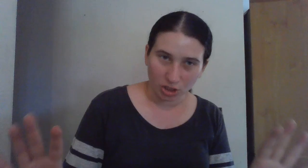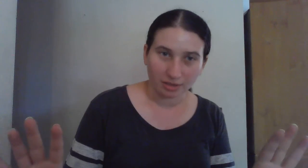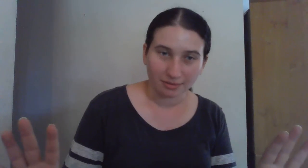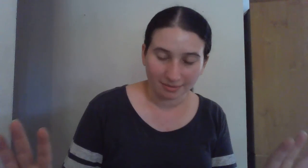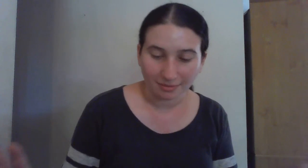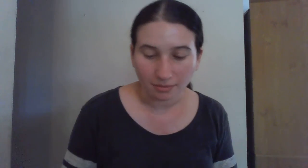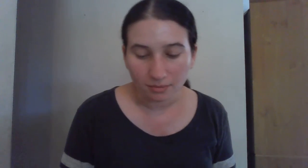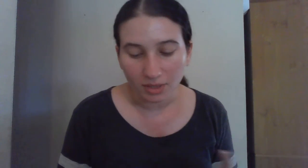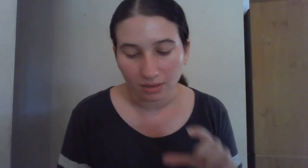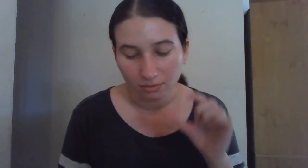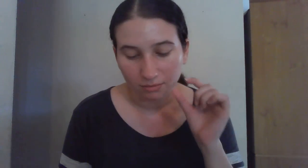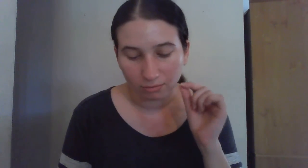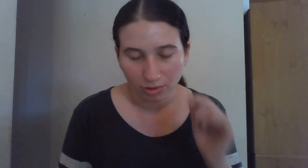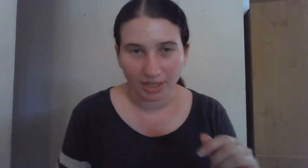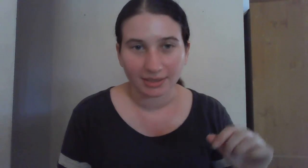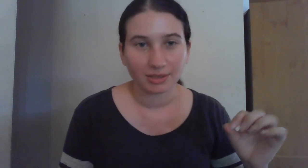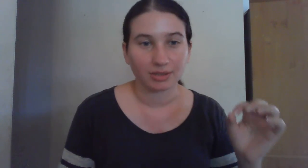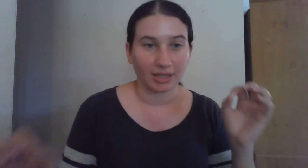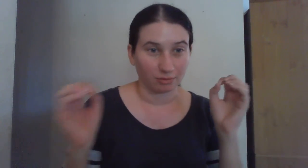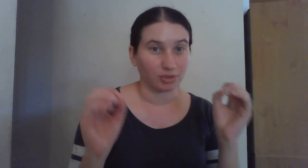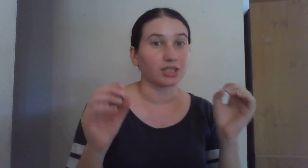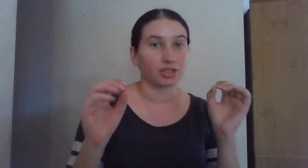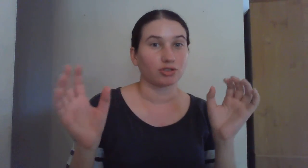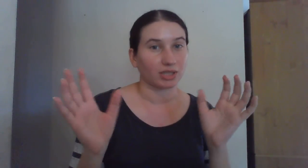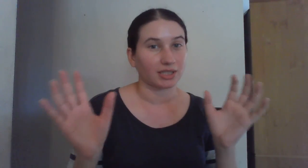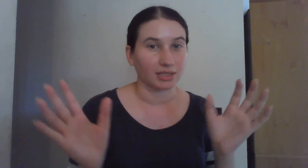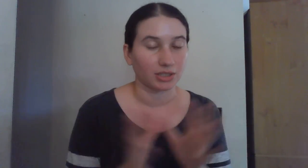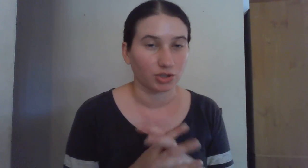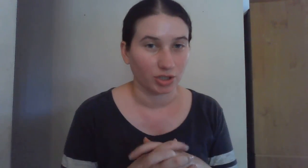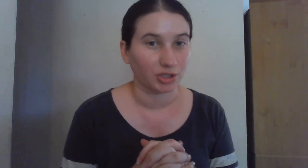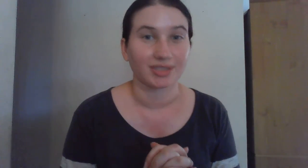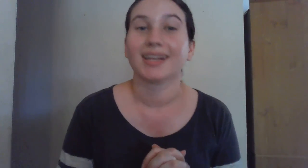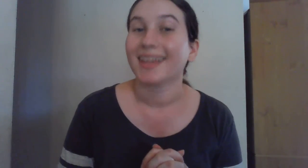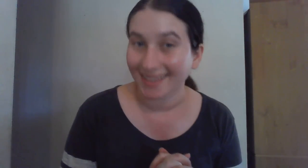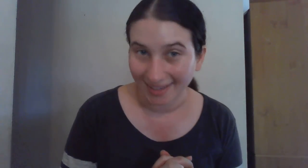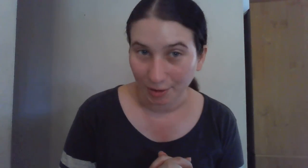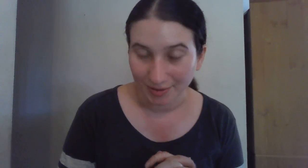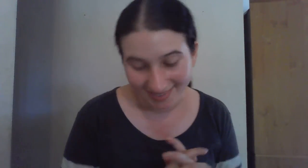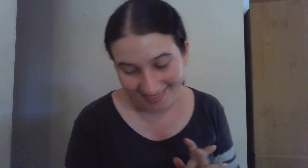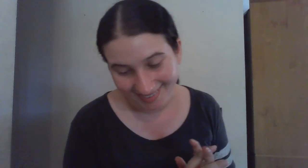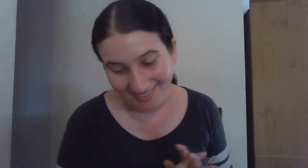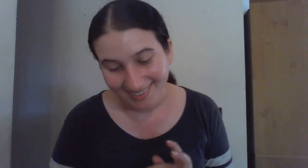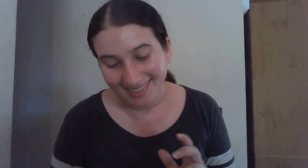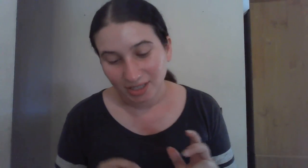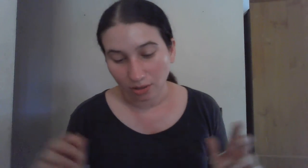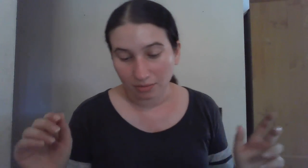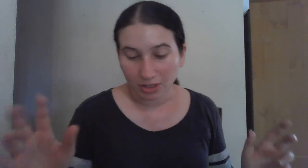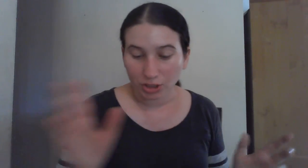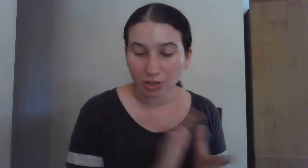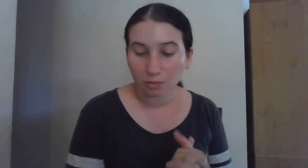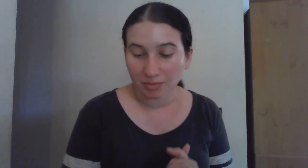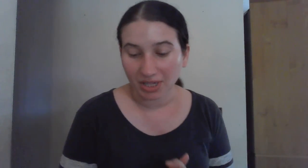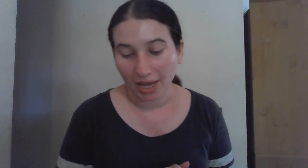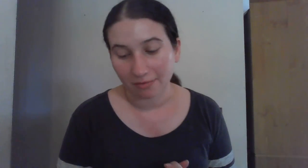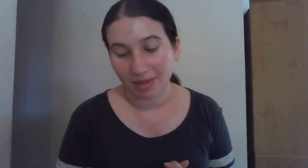Chill. We'll get to really strict sentence structures later. So, she, woman, have my